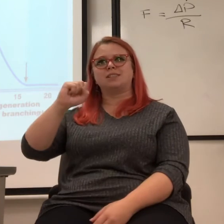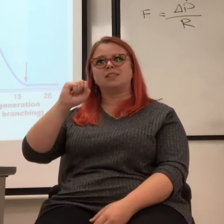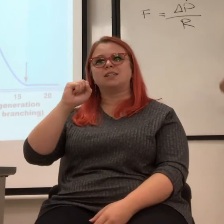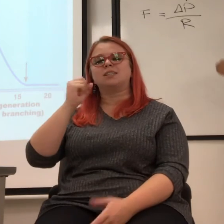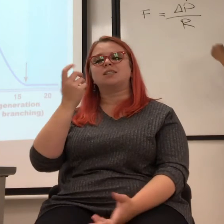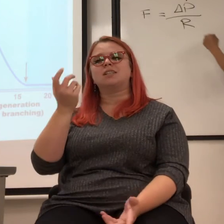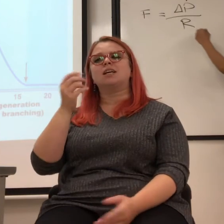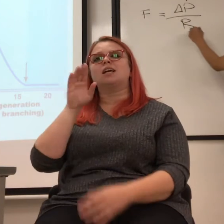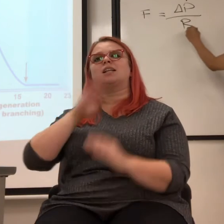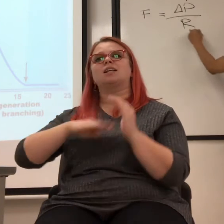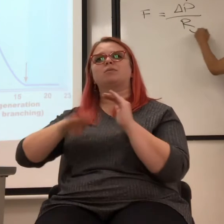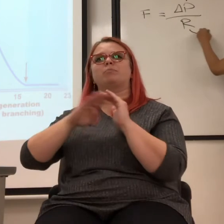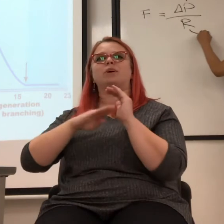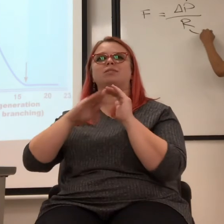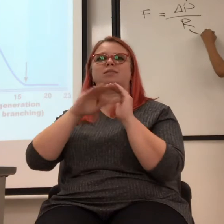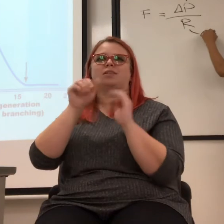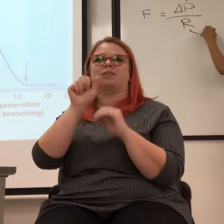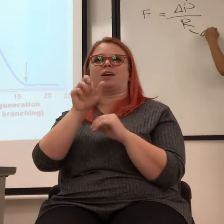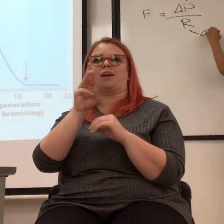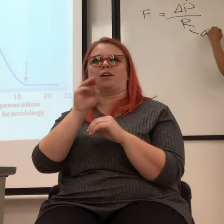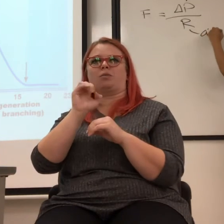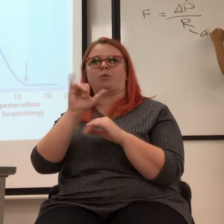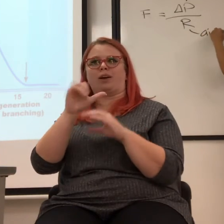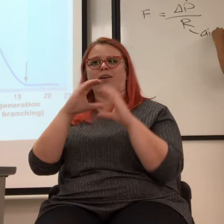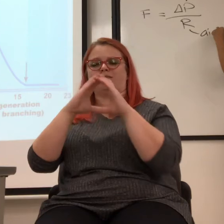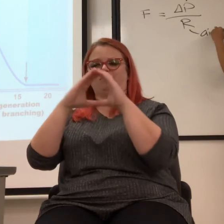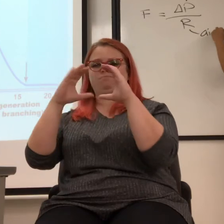is basically airway diameter.